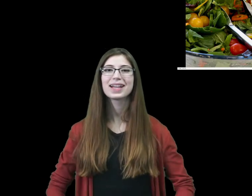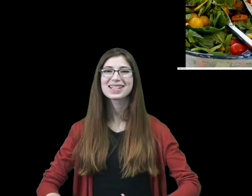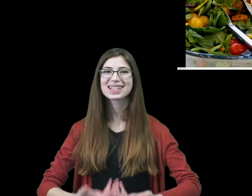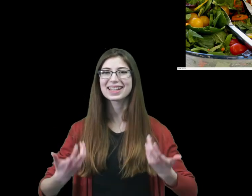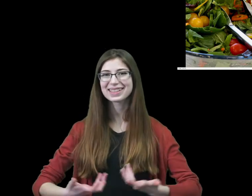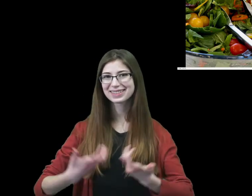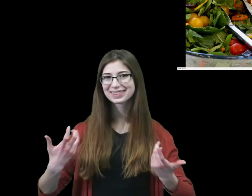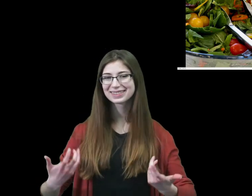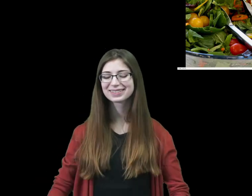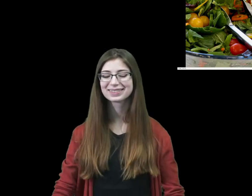Salad.